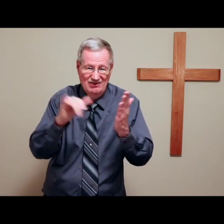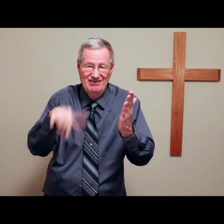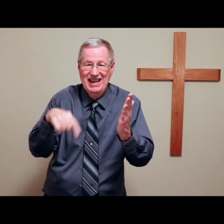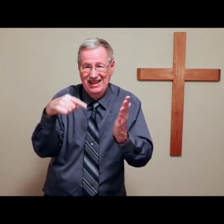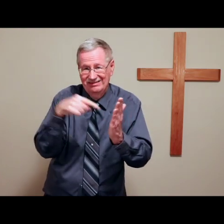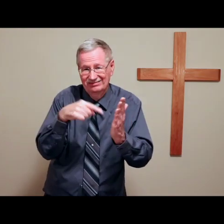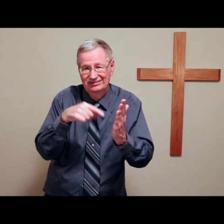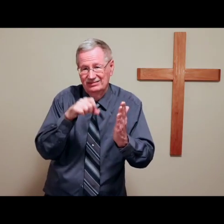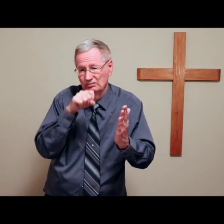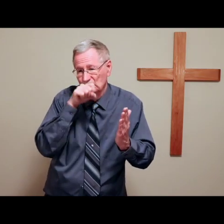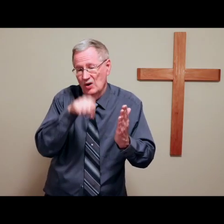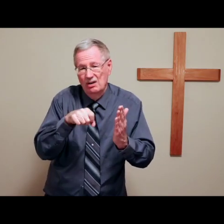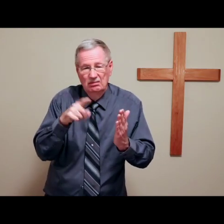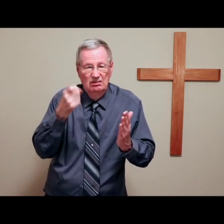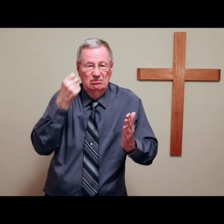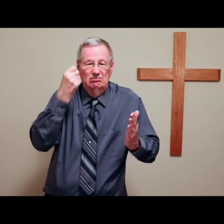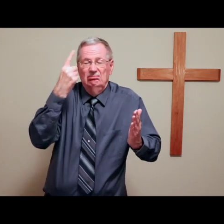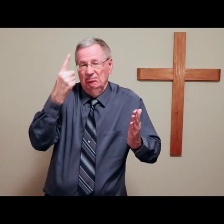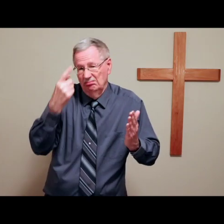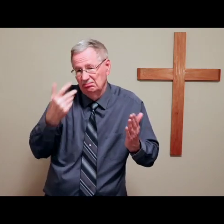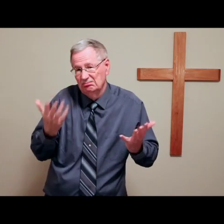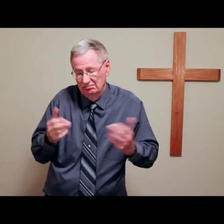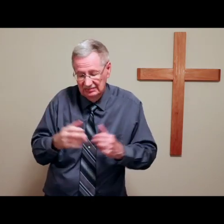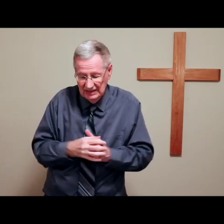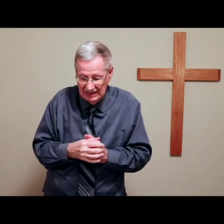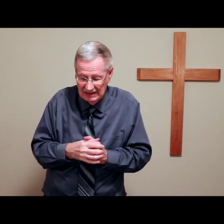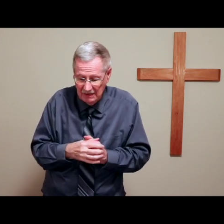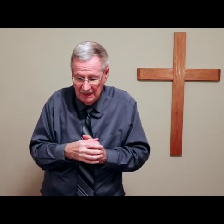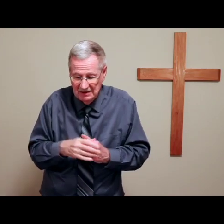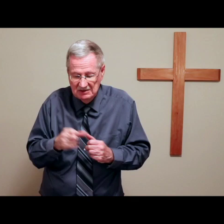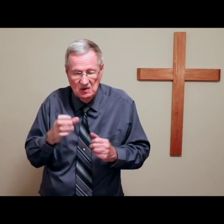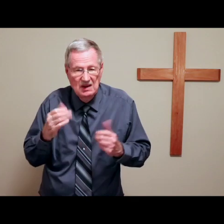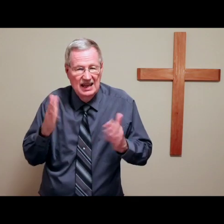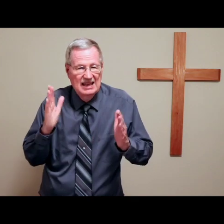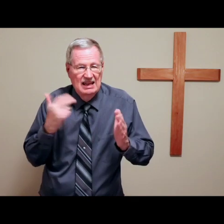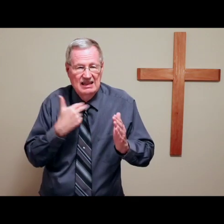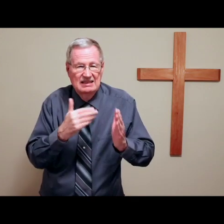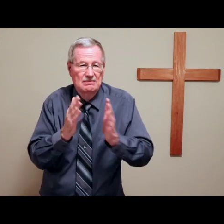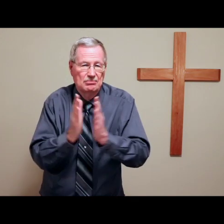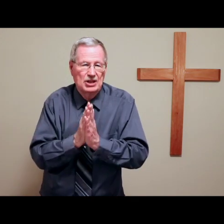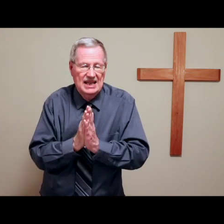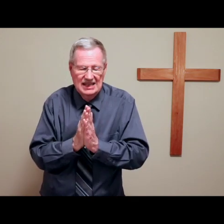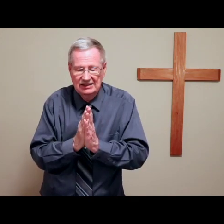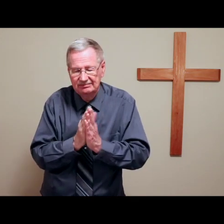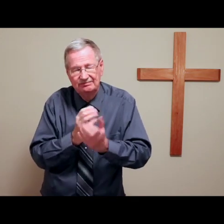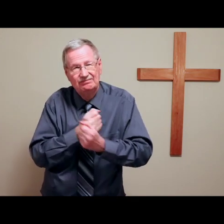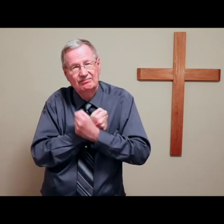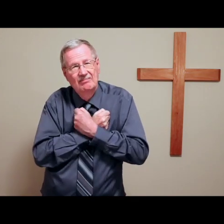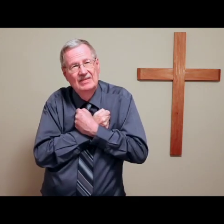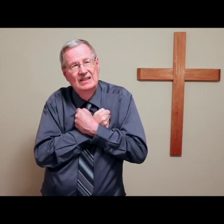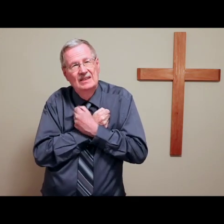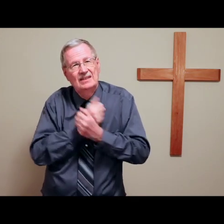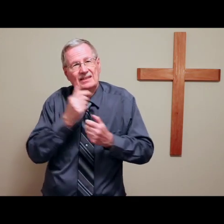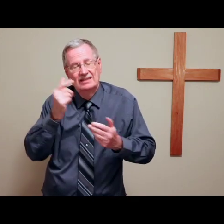That was Len's favorite verse. He loved that verse. So let us pray.